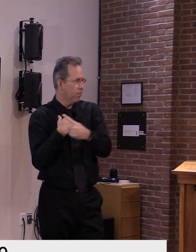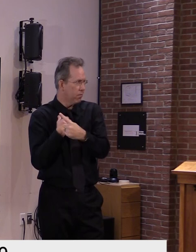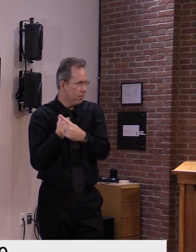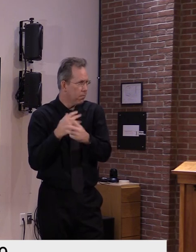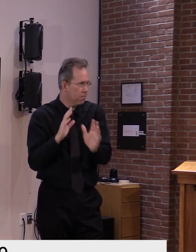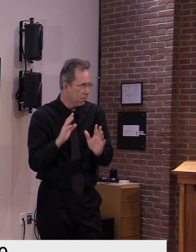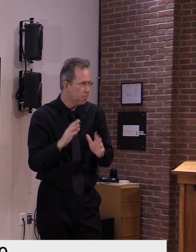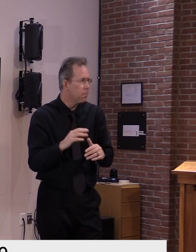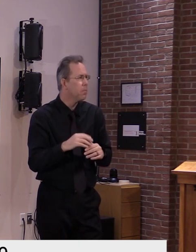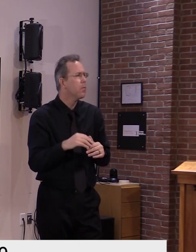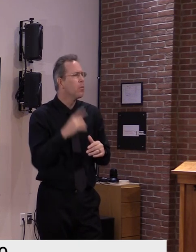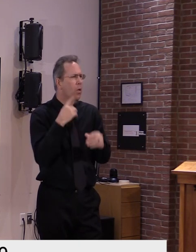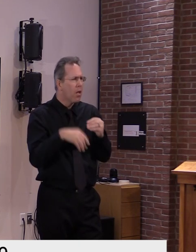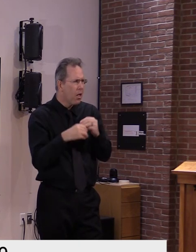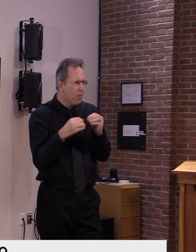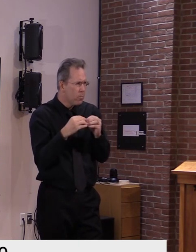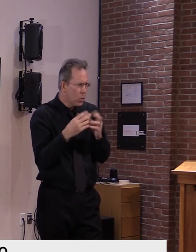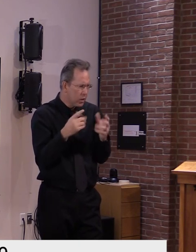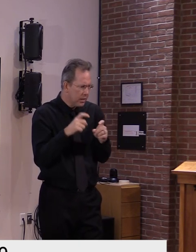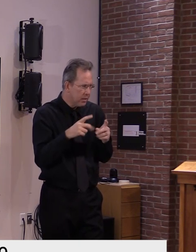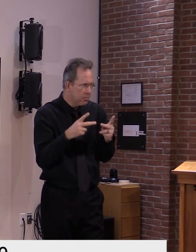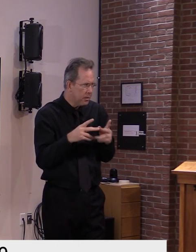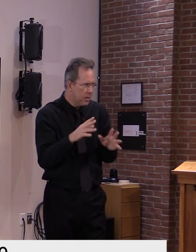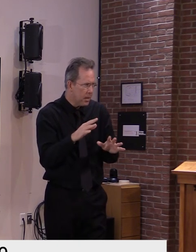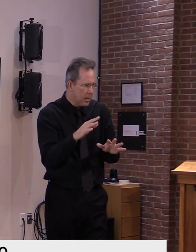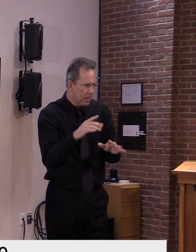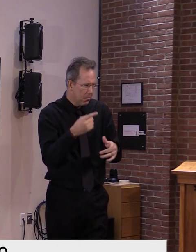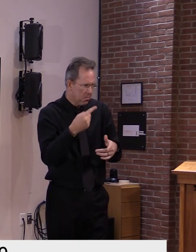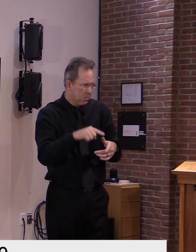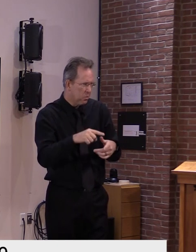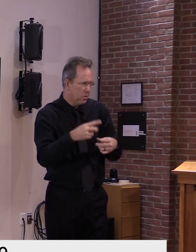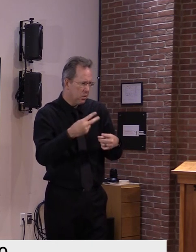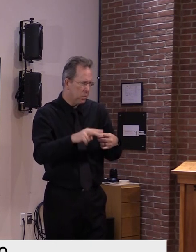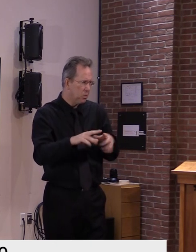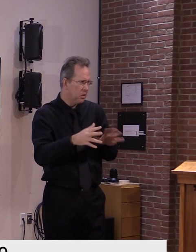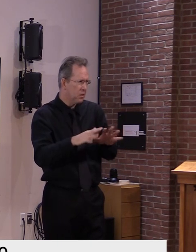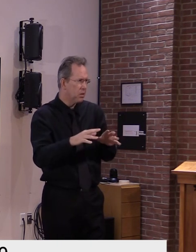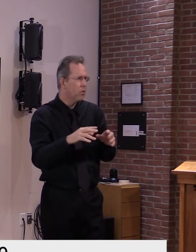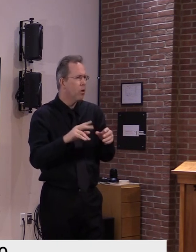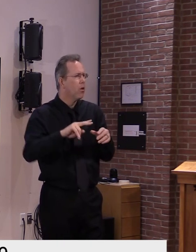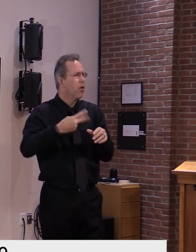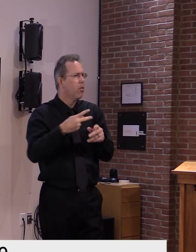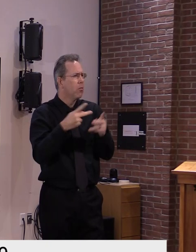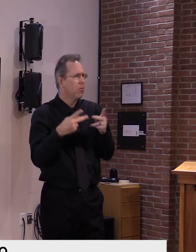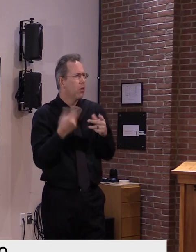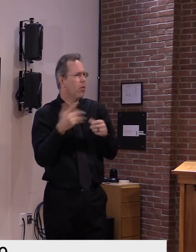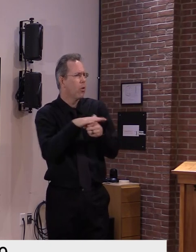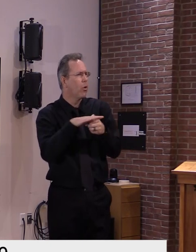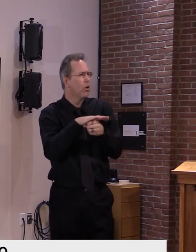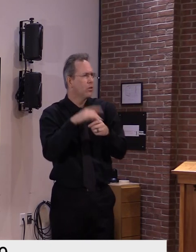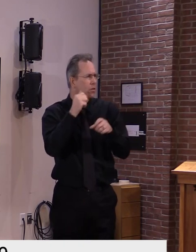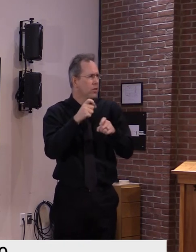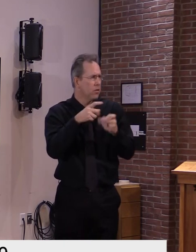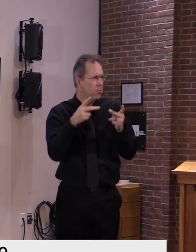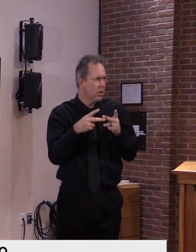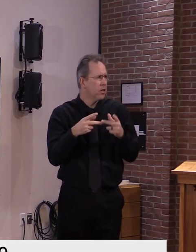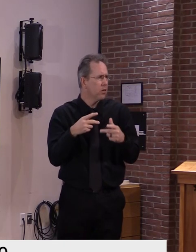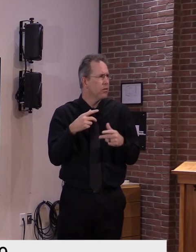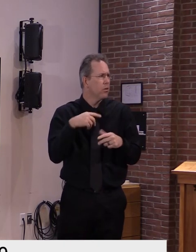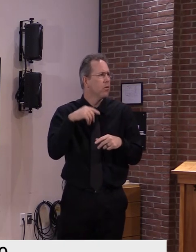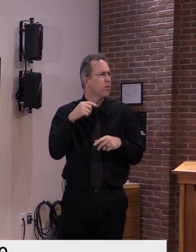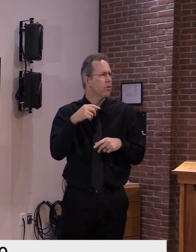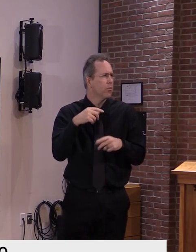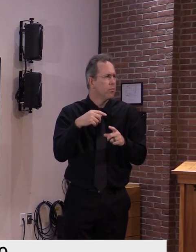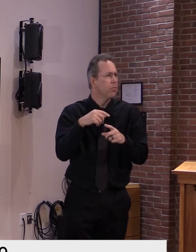testing in either next week or the week after in Franklin County. I think there are two spots scheduled